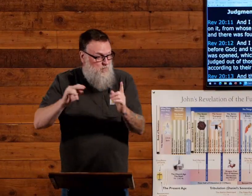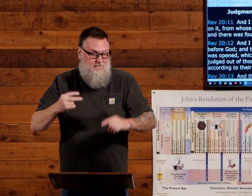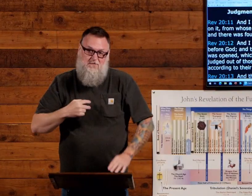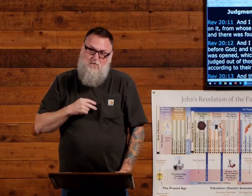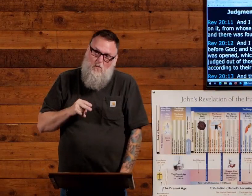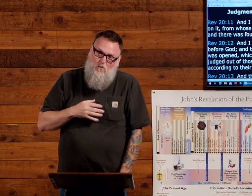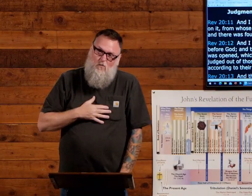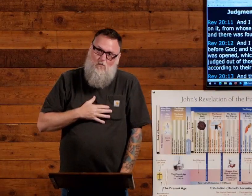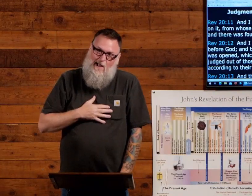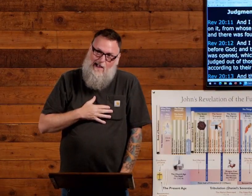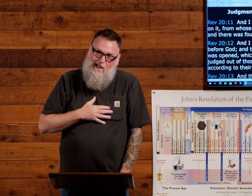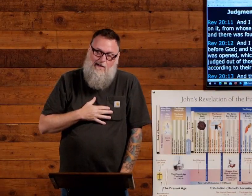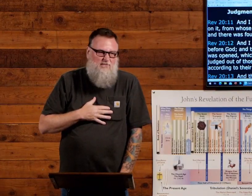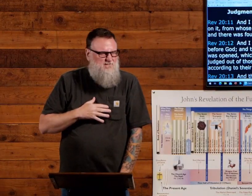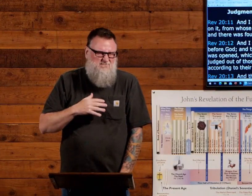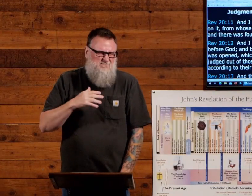Some people have had those discussions. Wow.